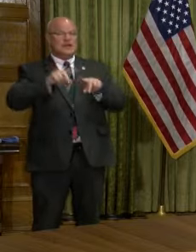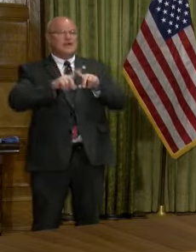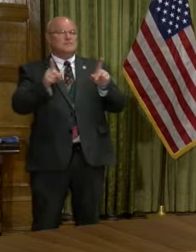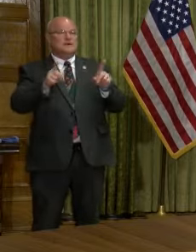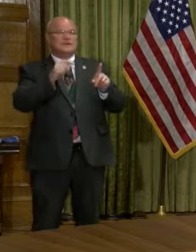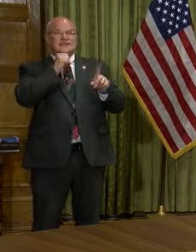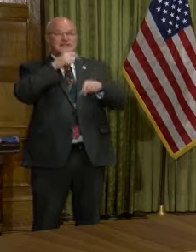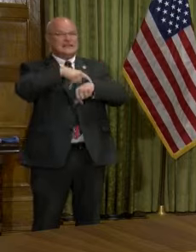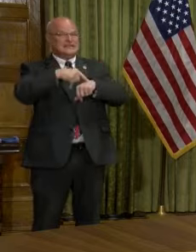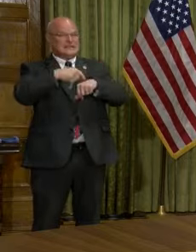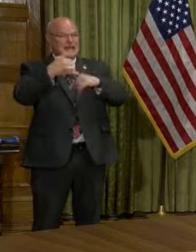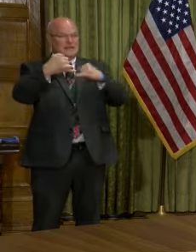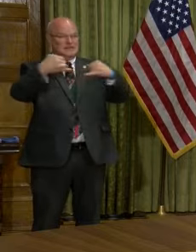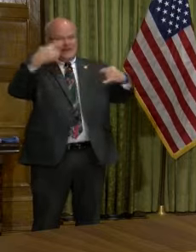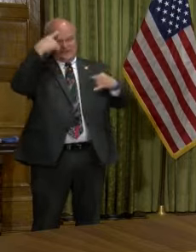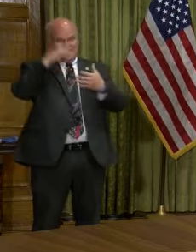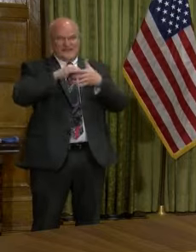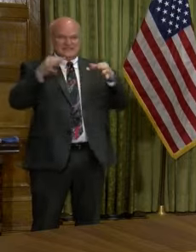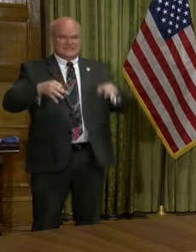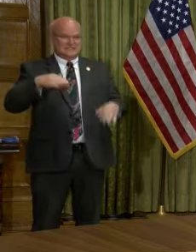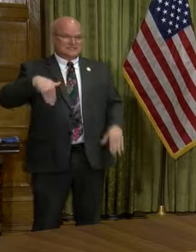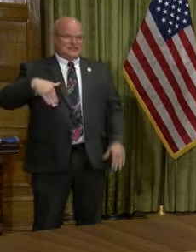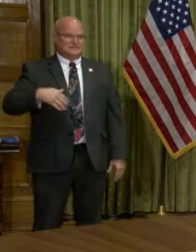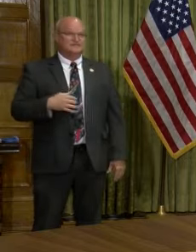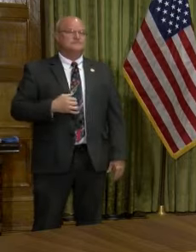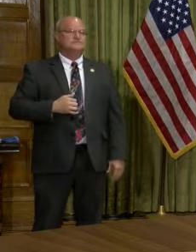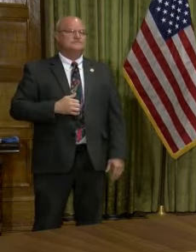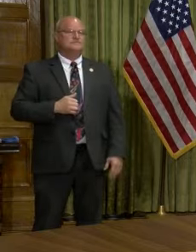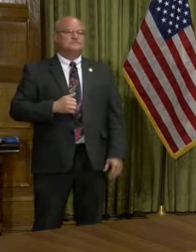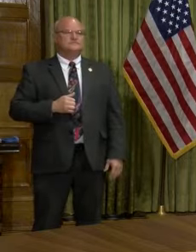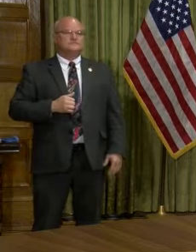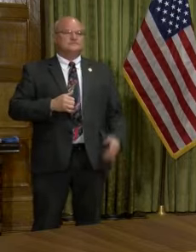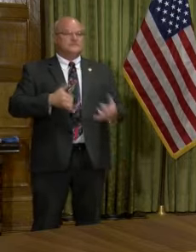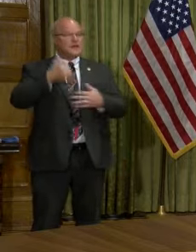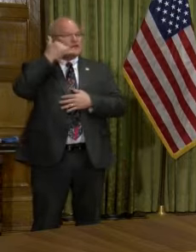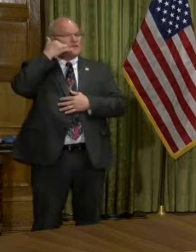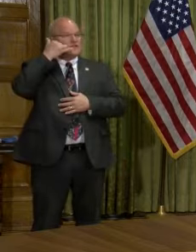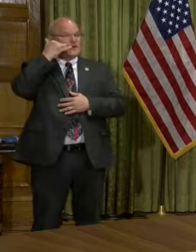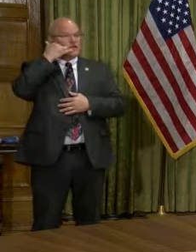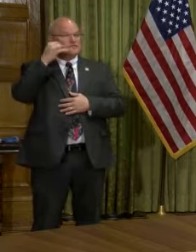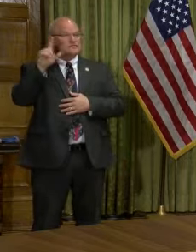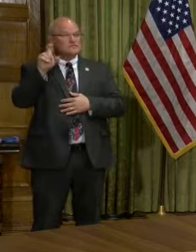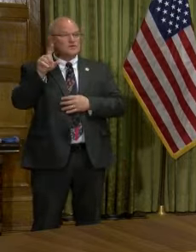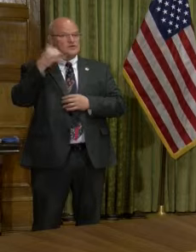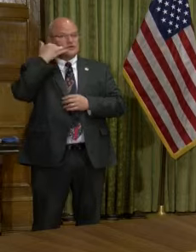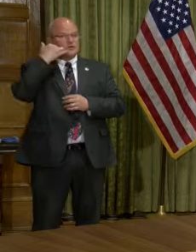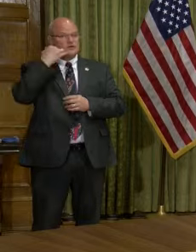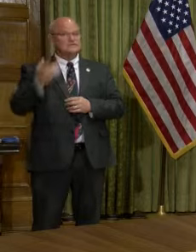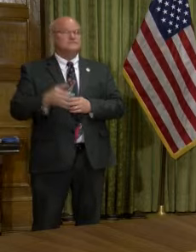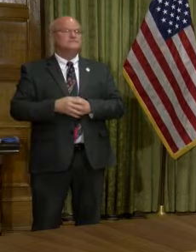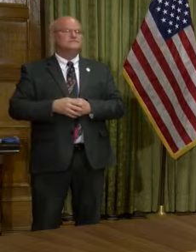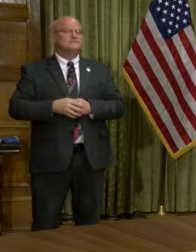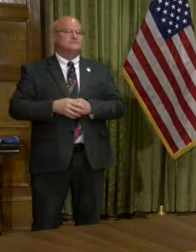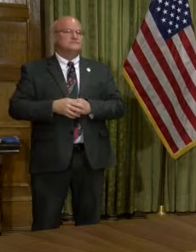but there's not a time frame for that decision point. And let's go remotely. Any question remotely?